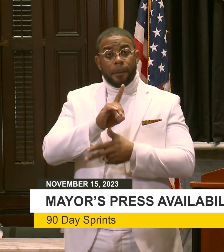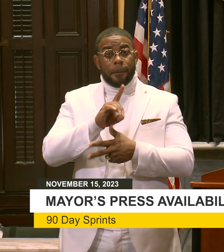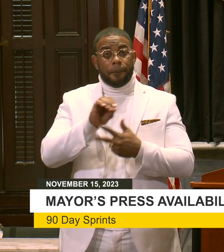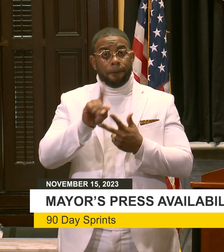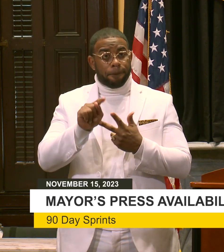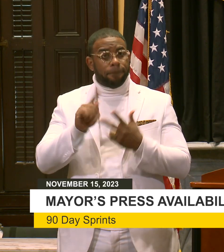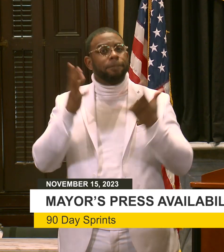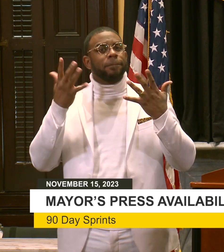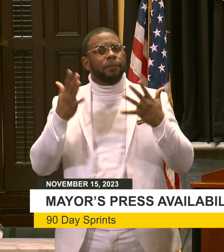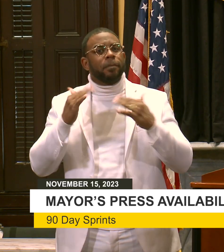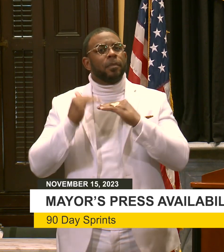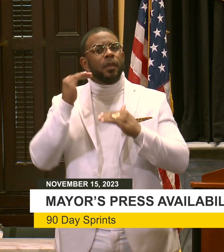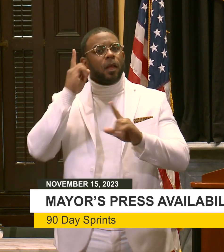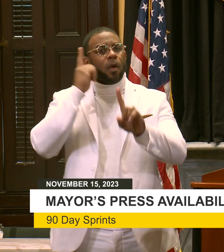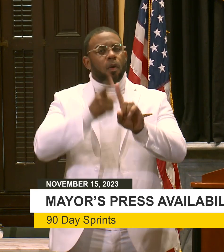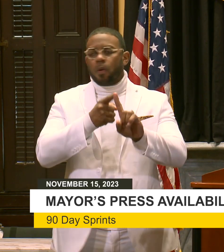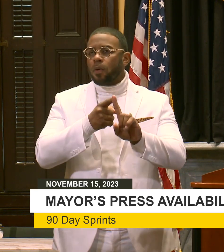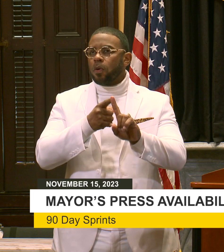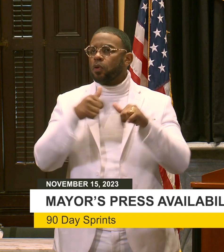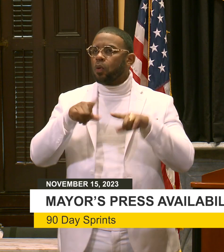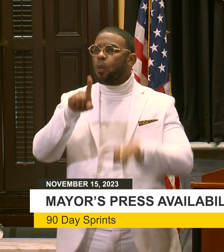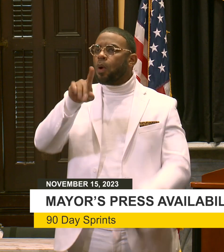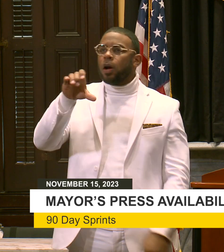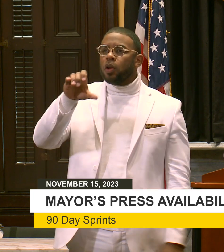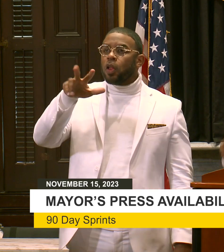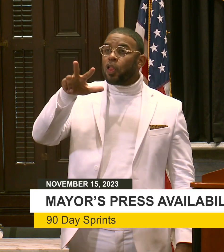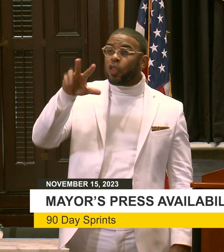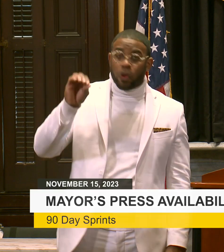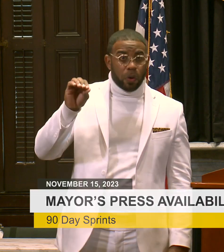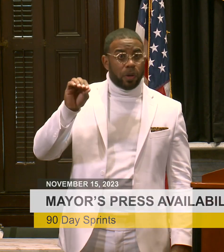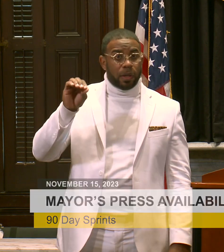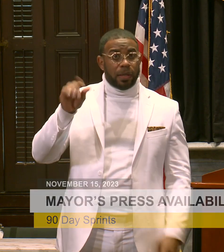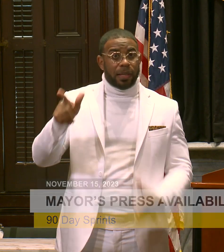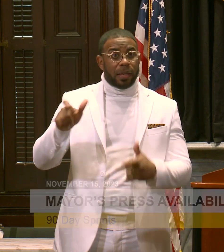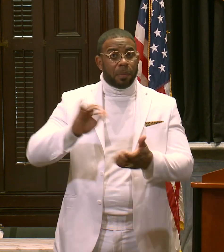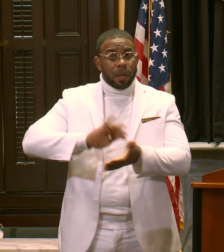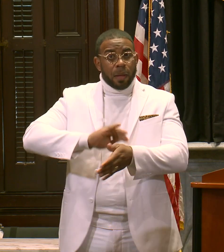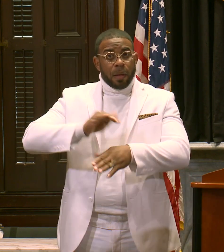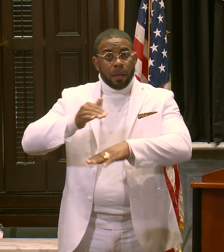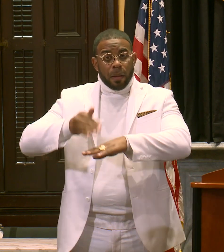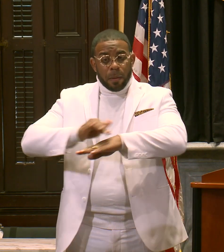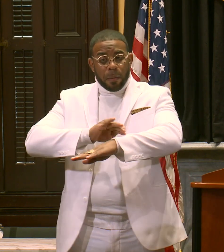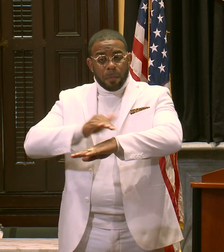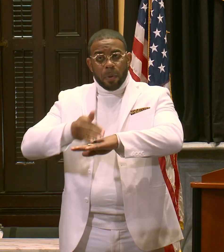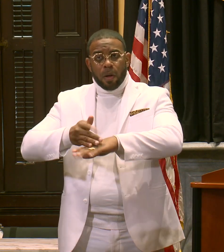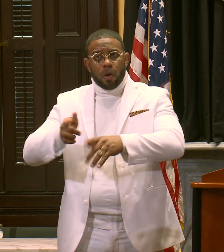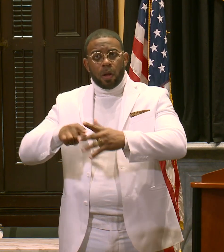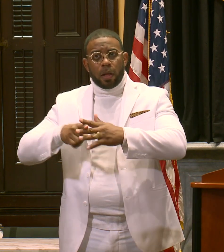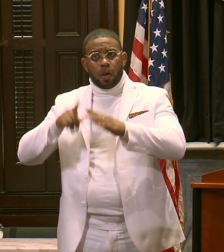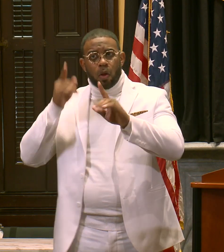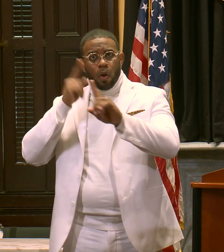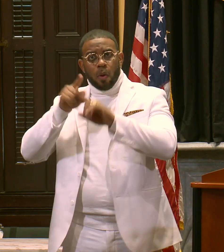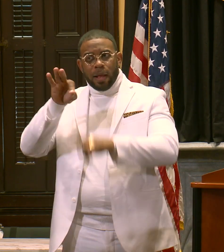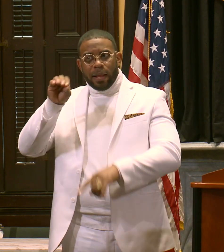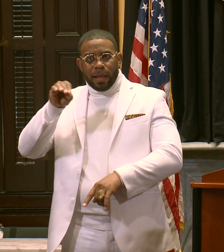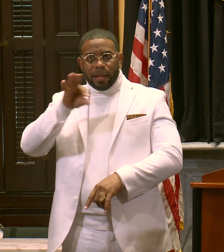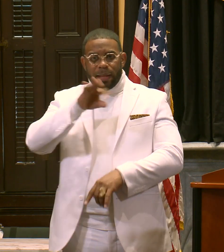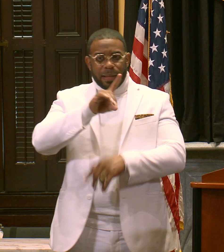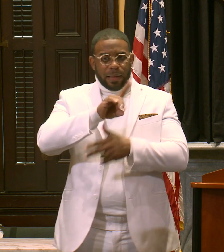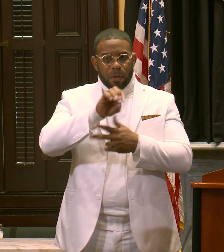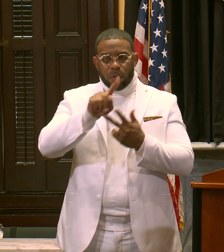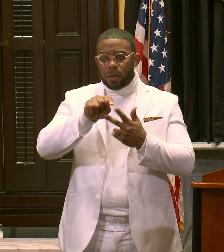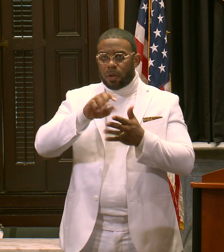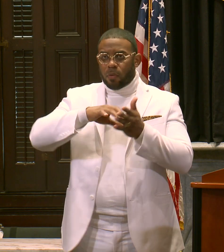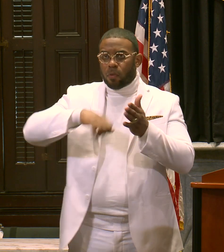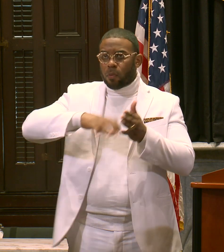has already exceeded their goal, doing 130 speed bumps with their initial goal of 90. DOT has